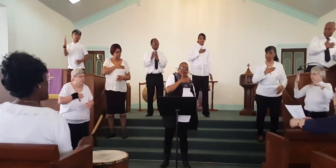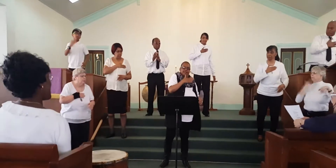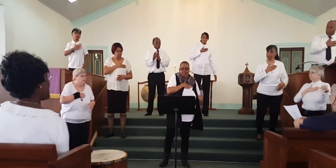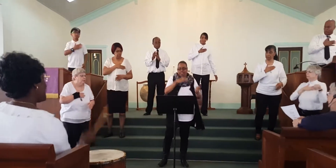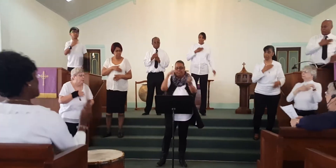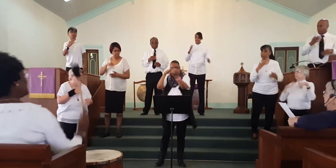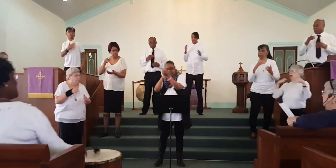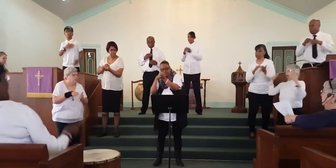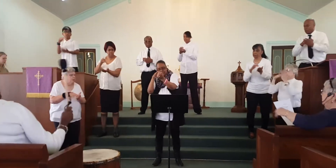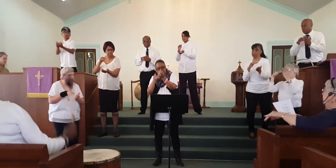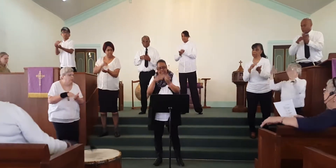my doctor.